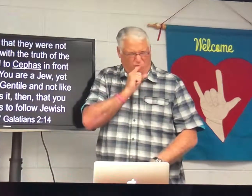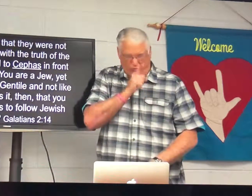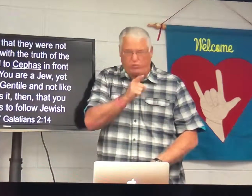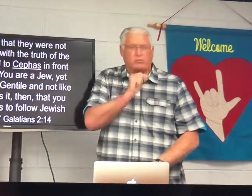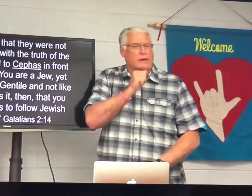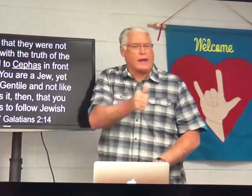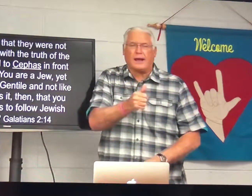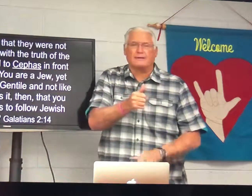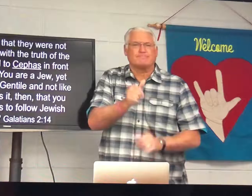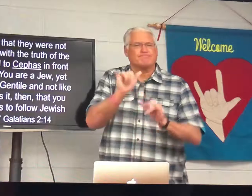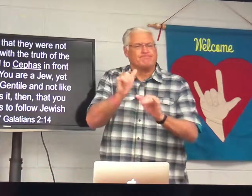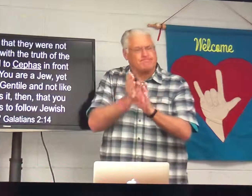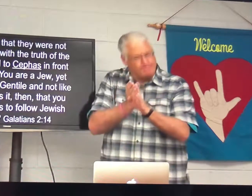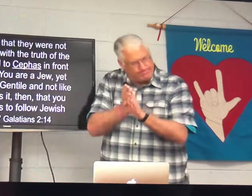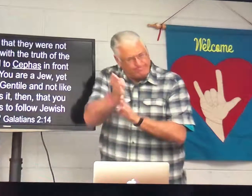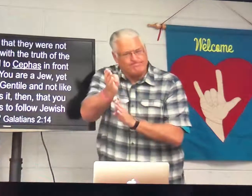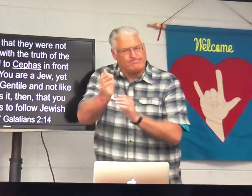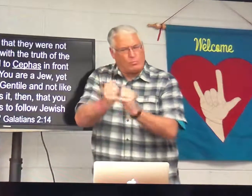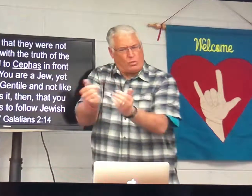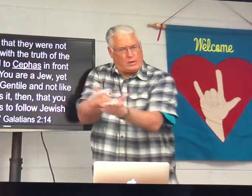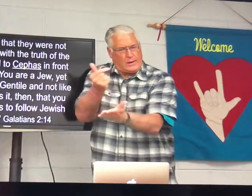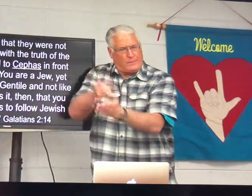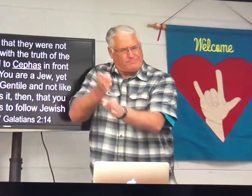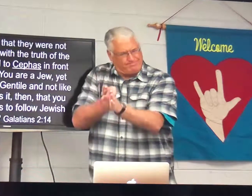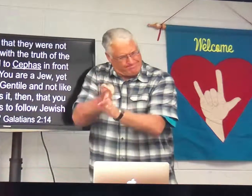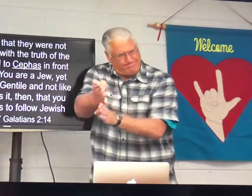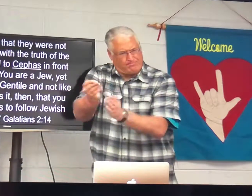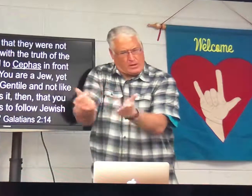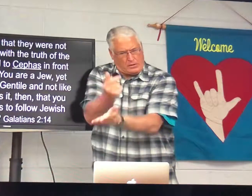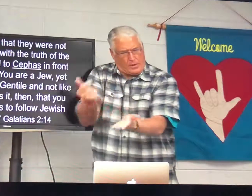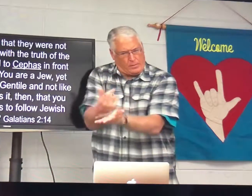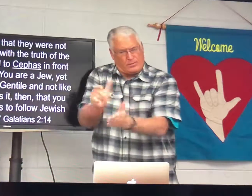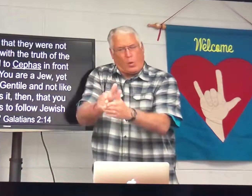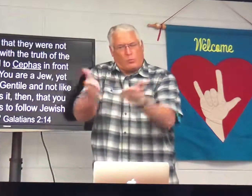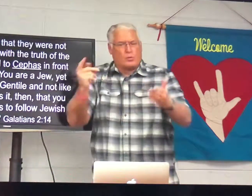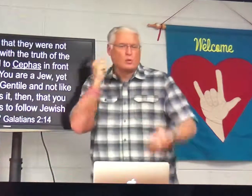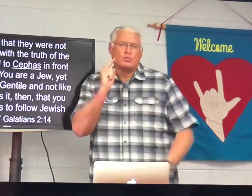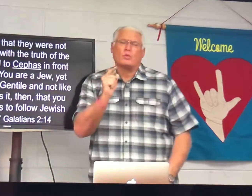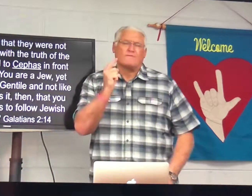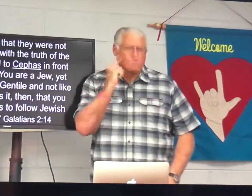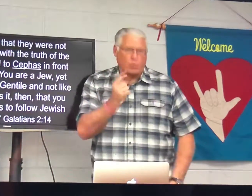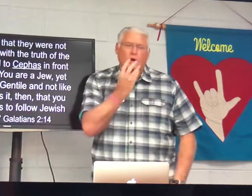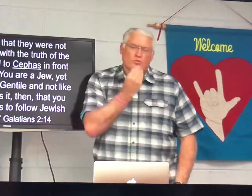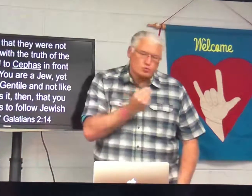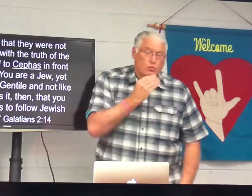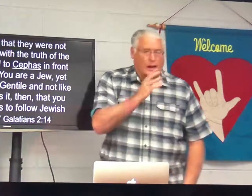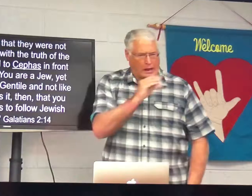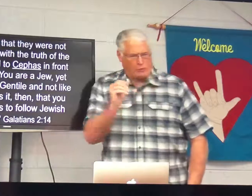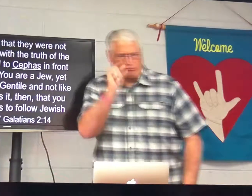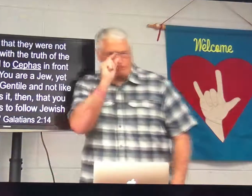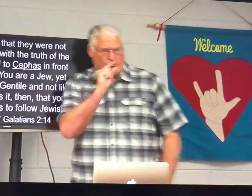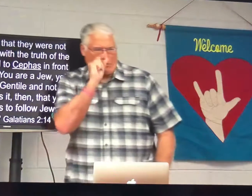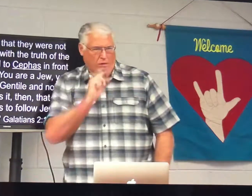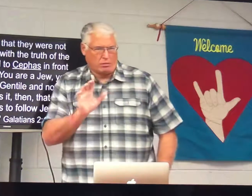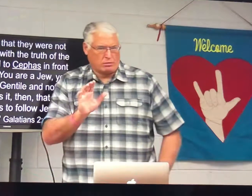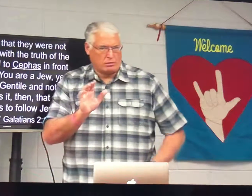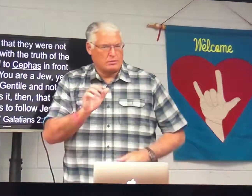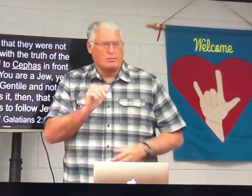He was coming off that 12-10 season. The ERA was 3.66, and he had completely reinvented himself as a pitcher. You know, really never got the